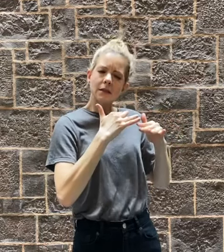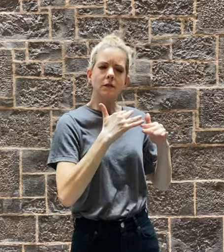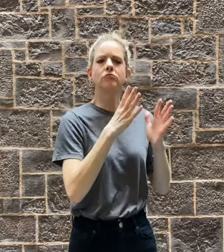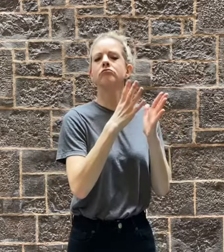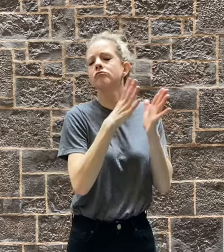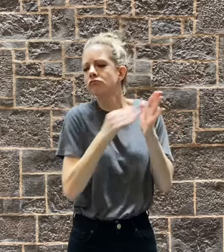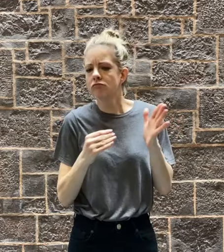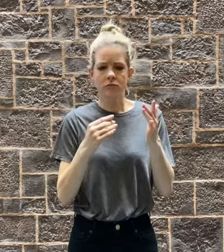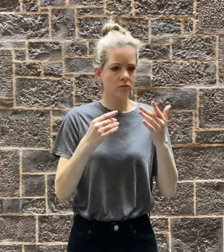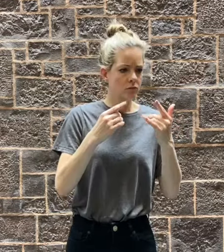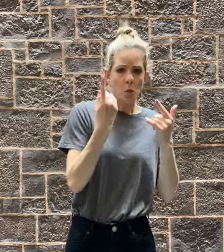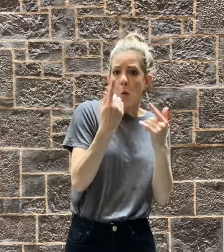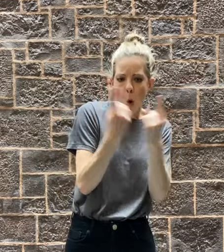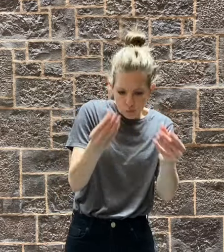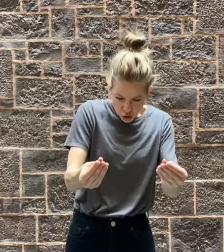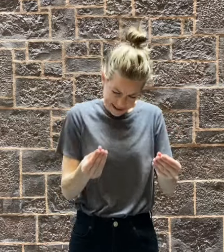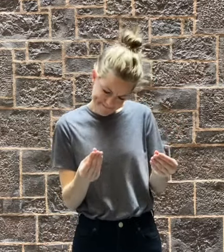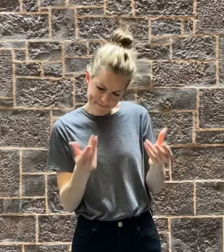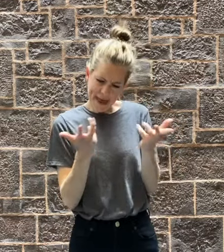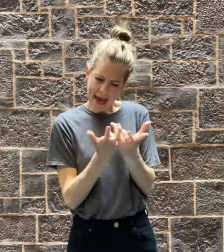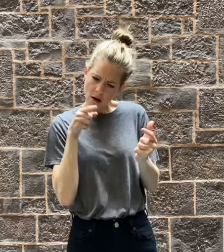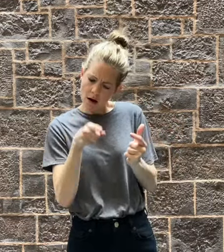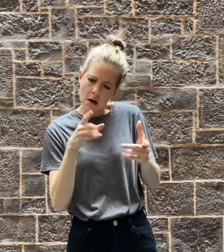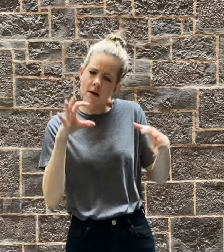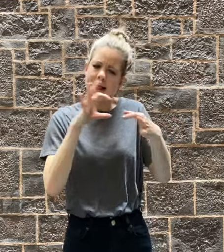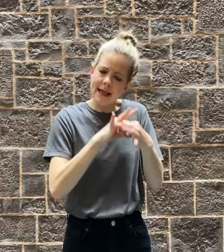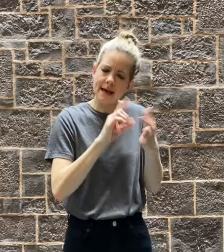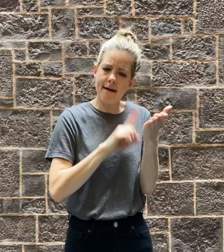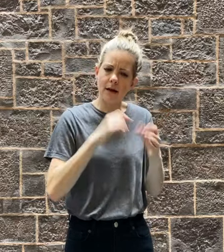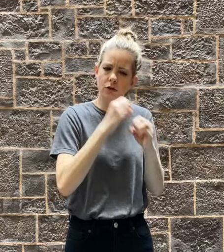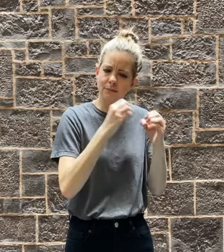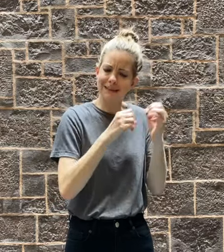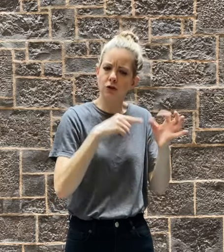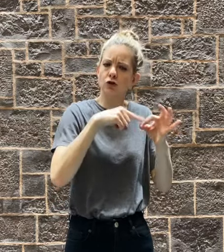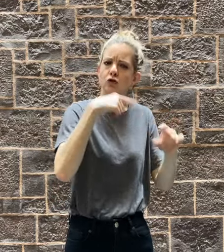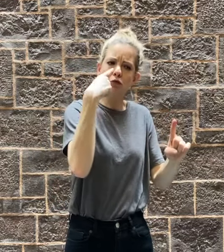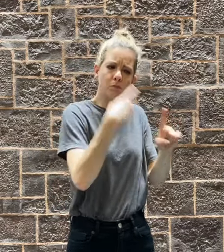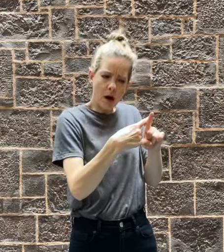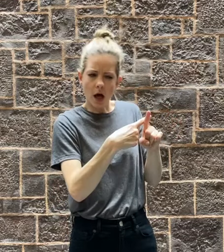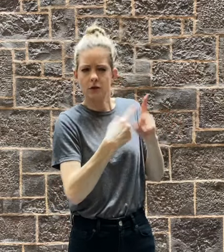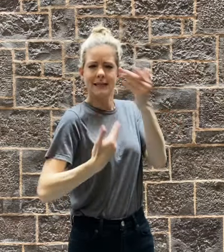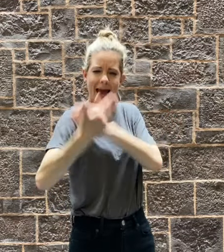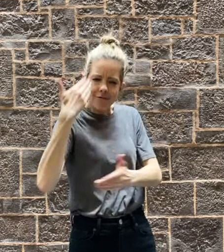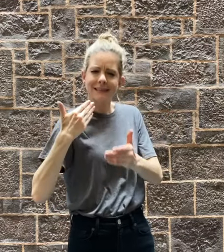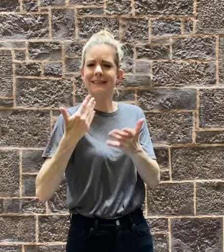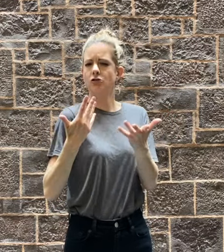which we might take an object and understand its relation to LGBTQ+ heritage and history.